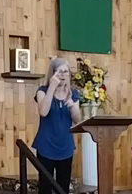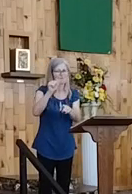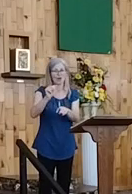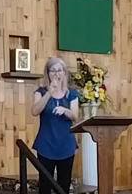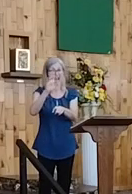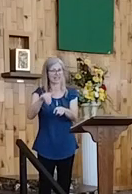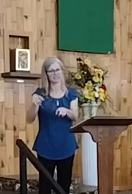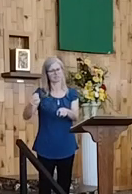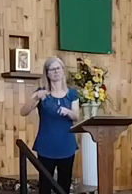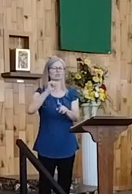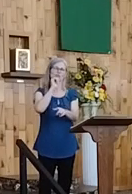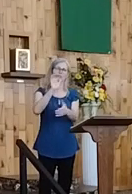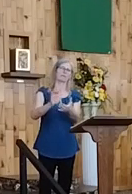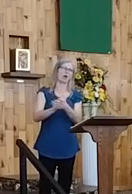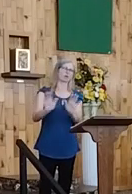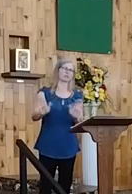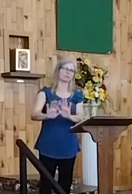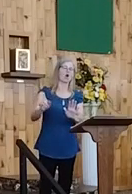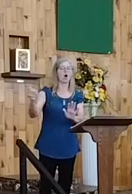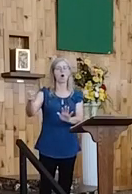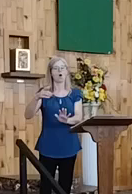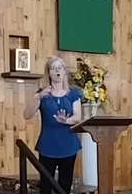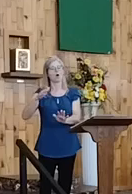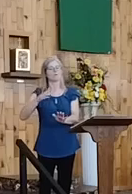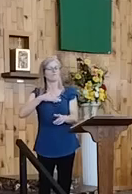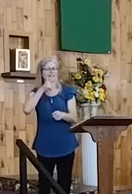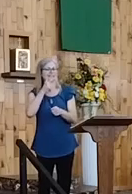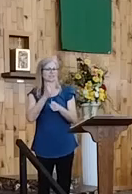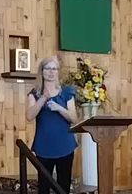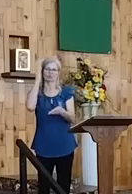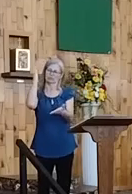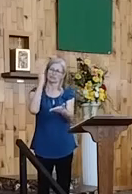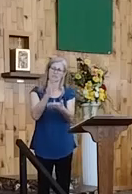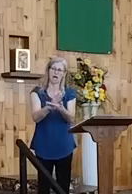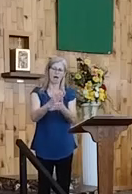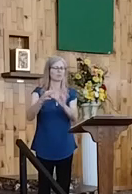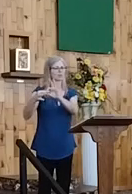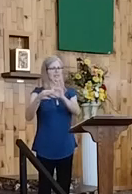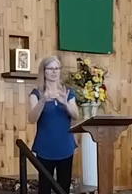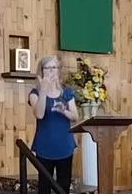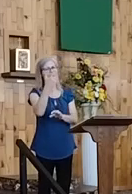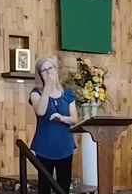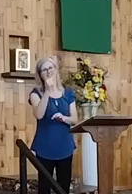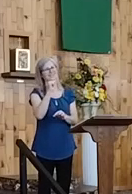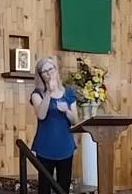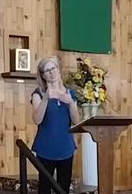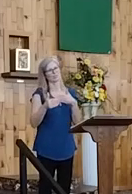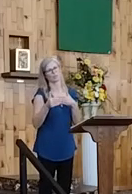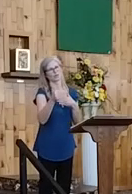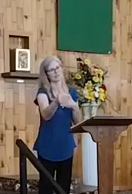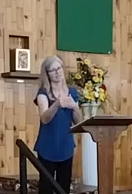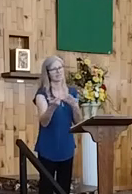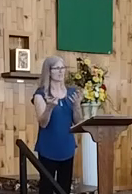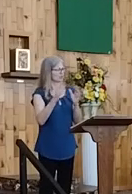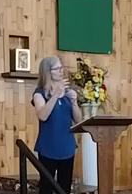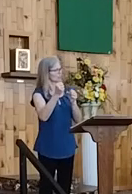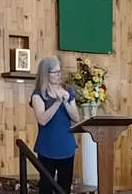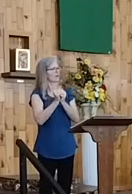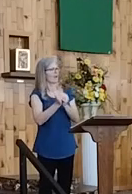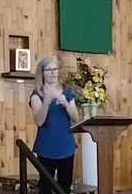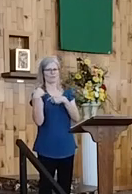did not marry. She ended the relationship because it would not go anywhere. She ended it after 5 years. I mean, that was a long